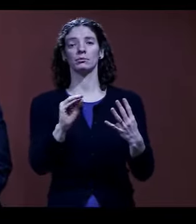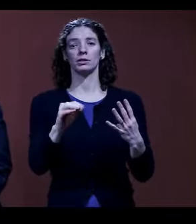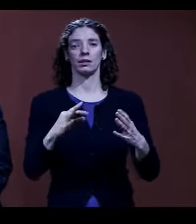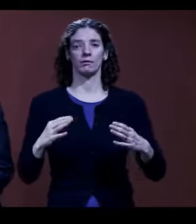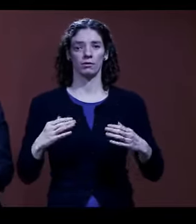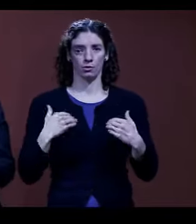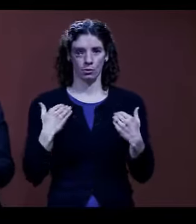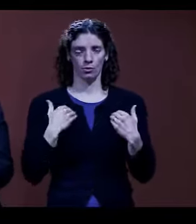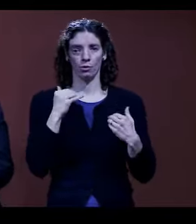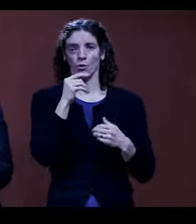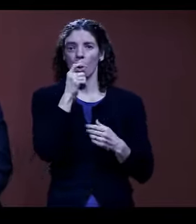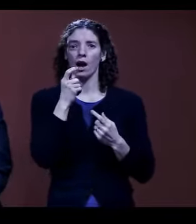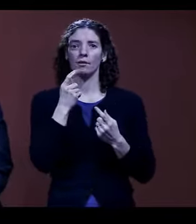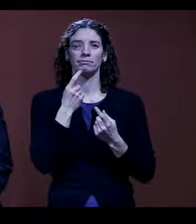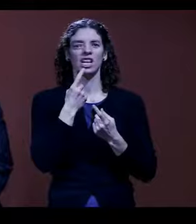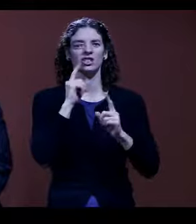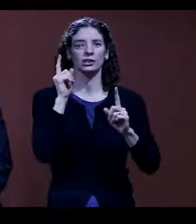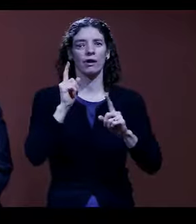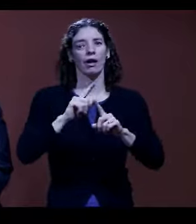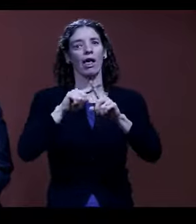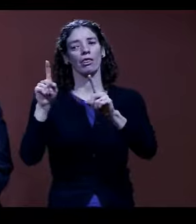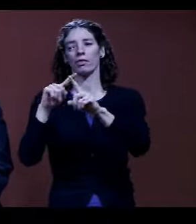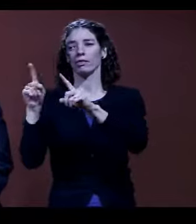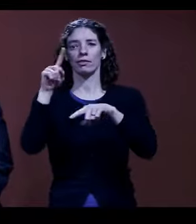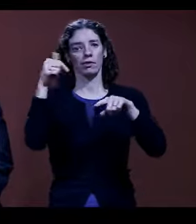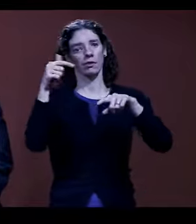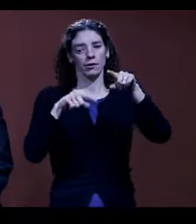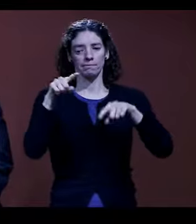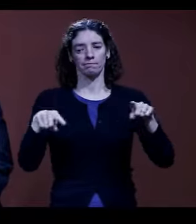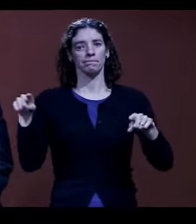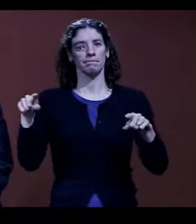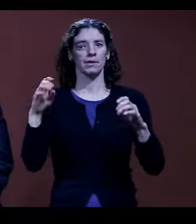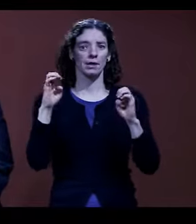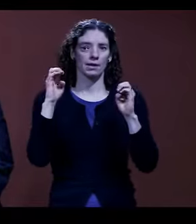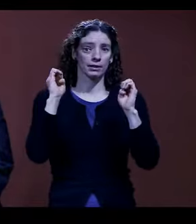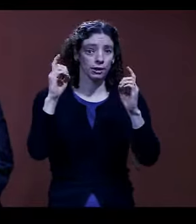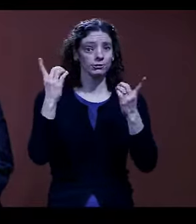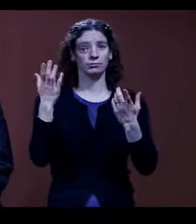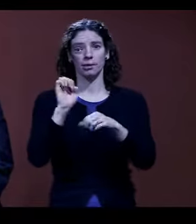youth who achieve various post-school outcomes of employment, education.